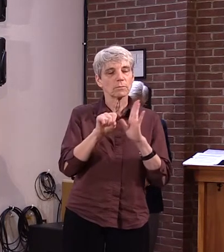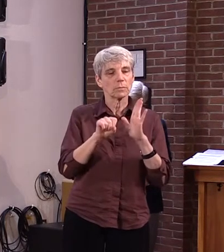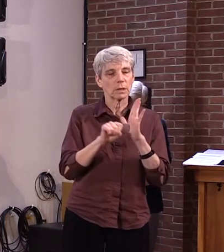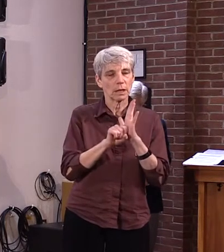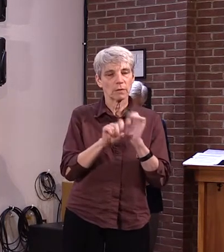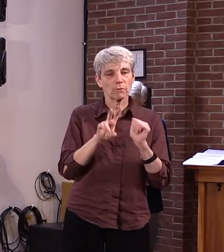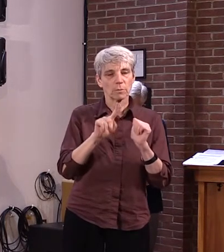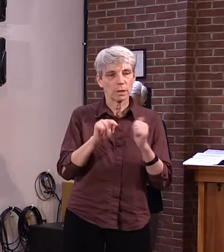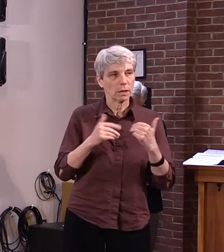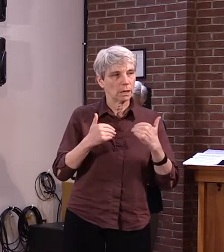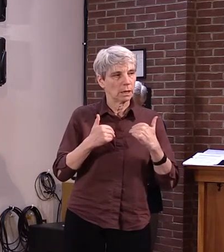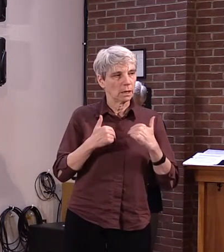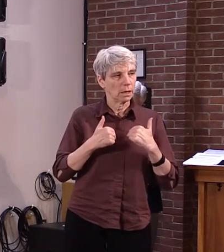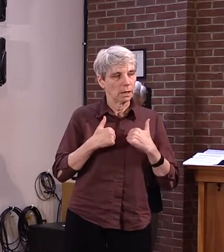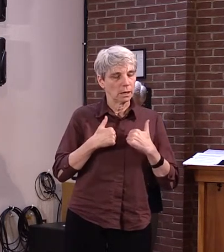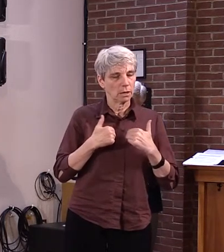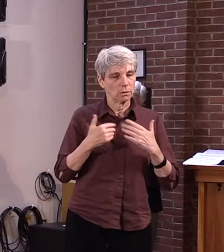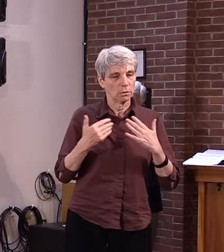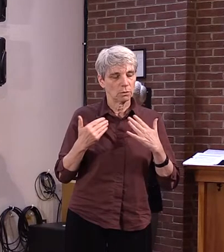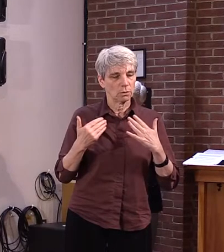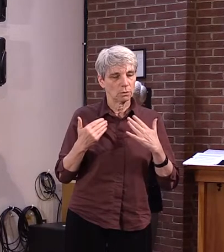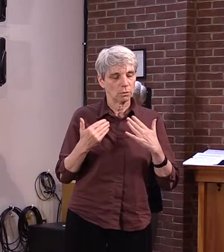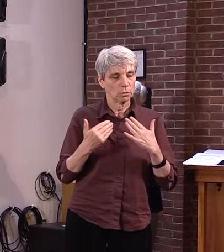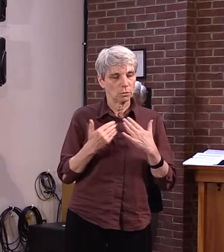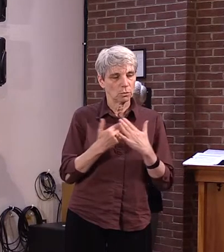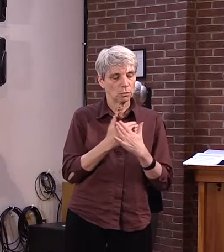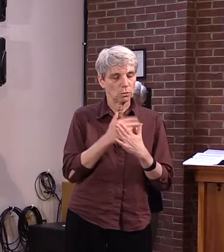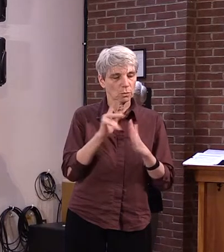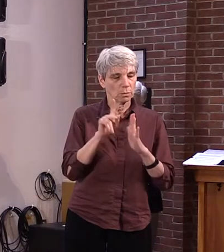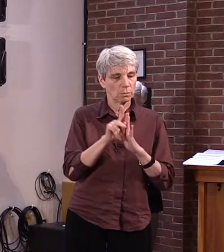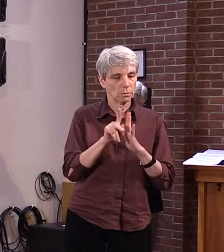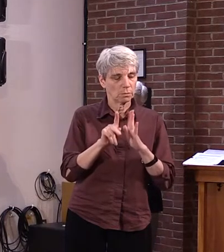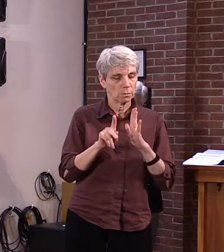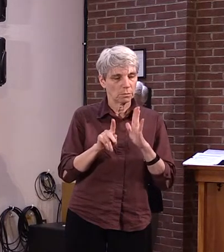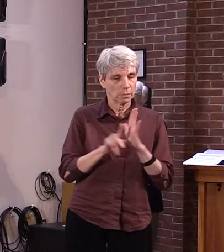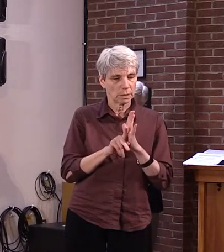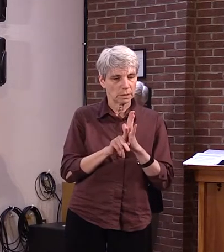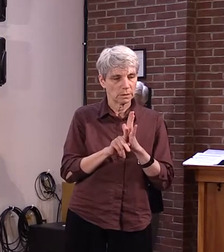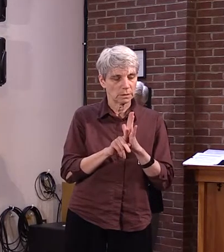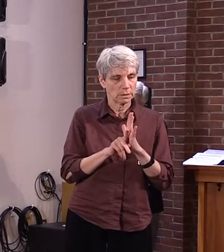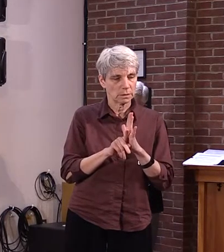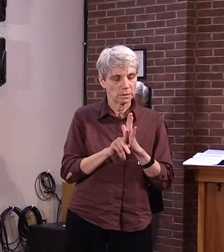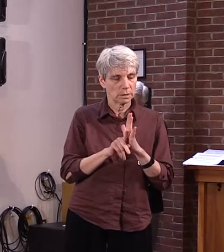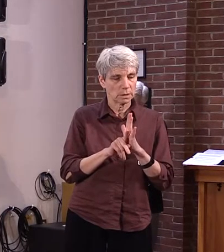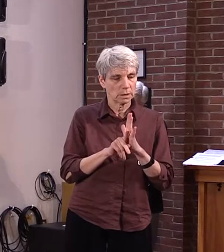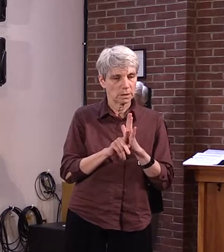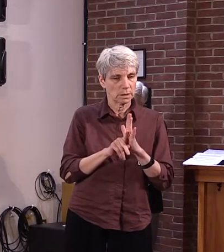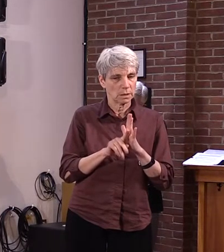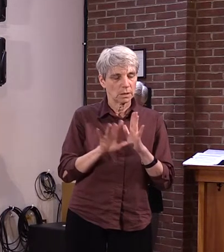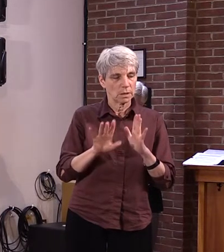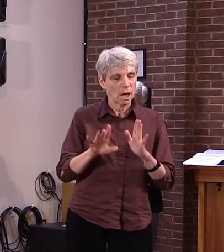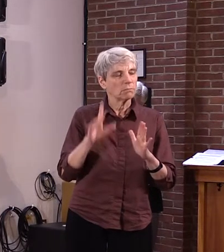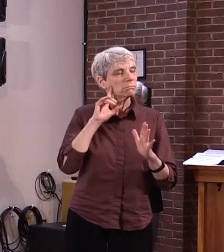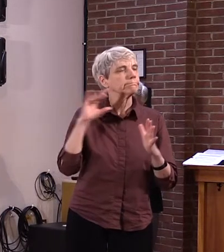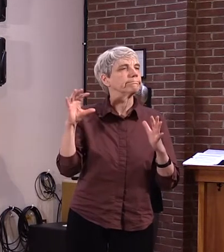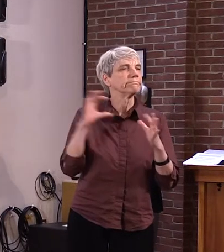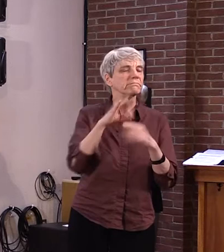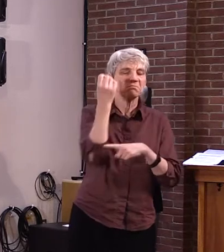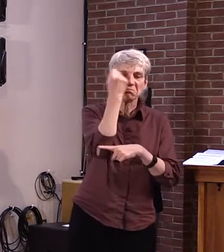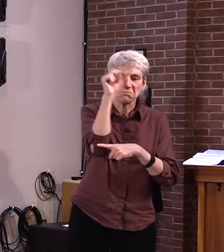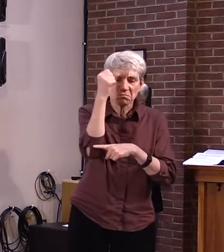With the current events, whether it be civil unrest or the wildfires, are we sending any